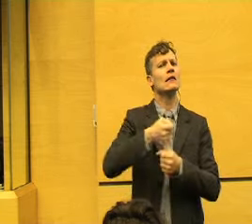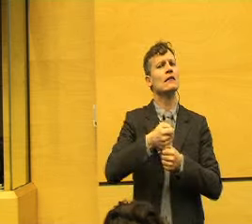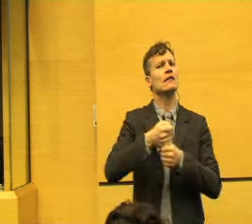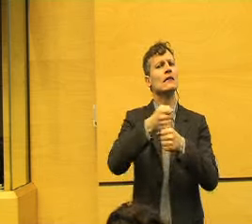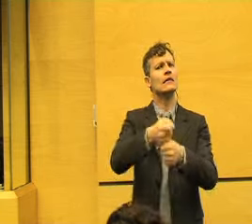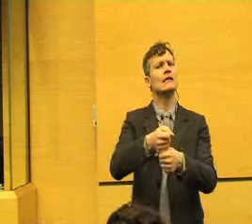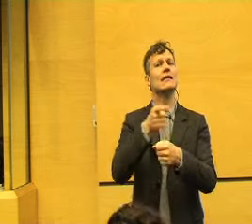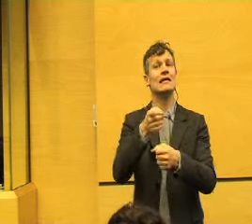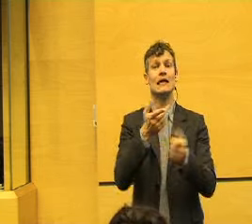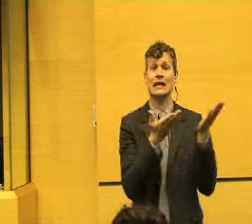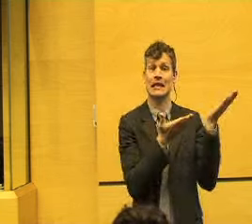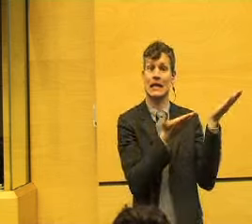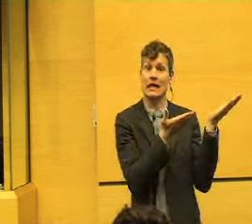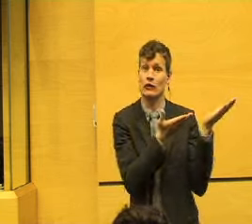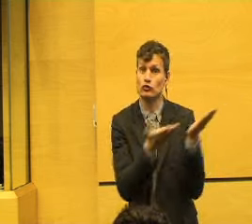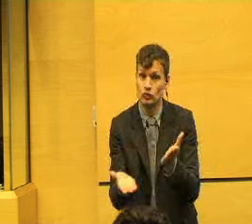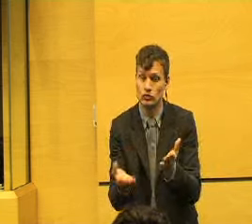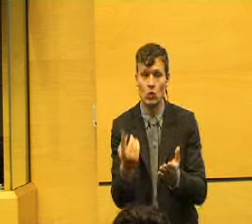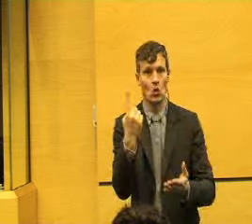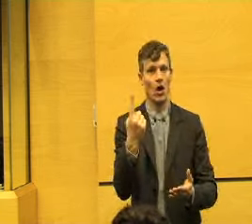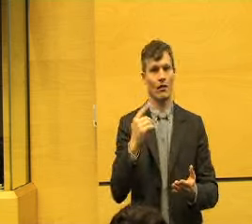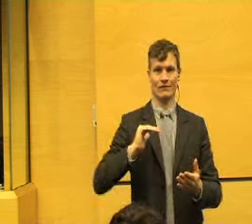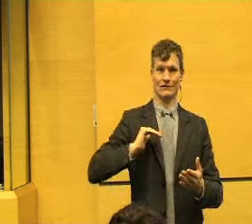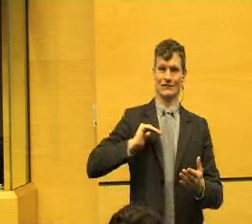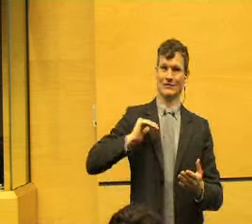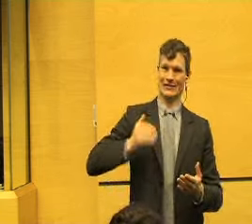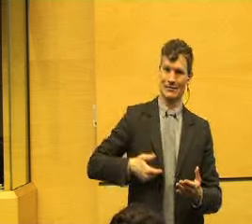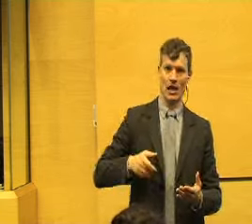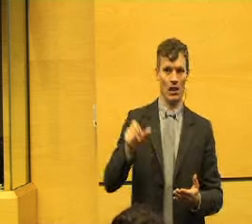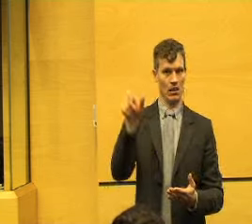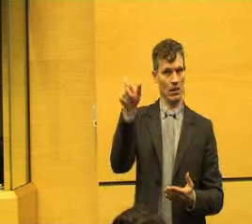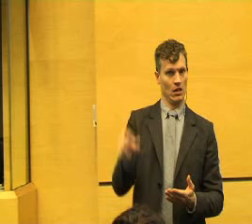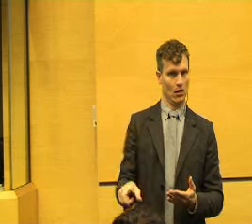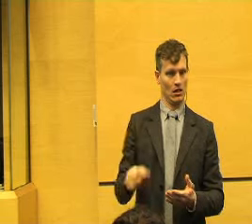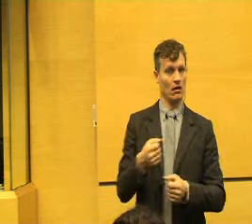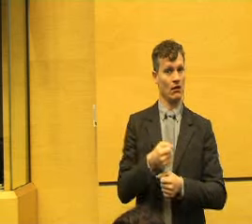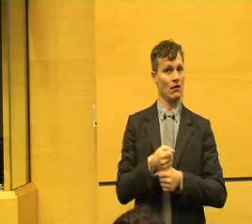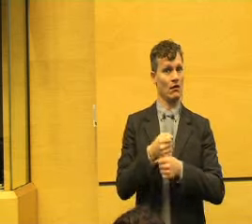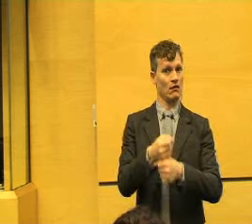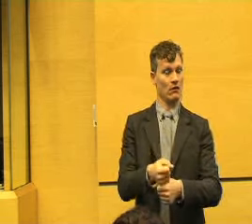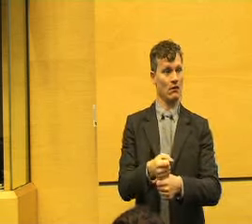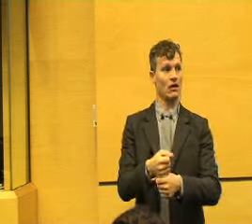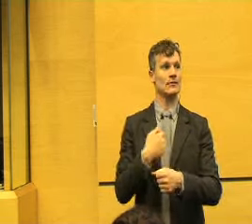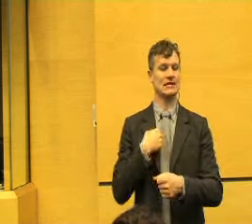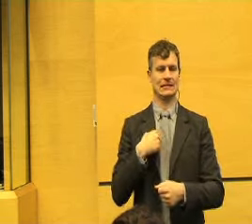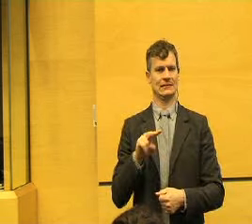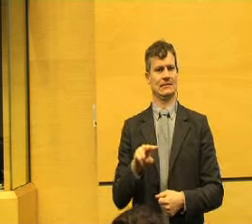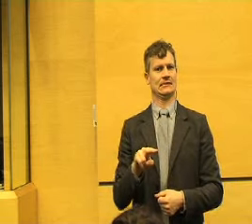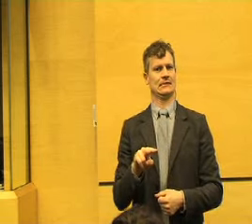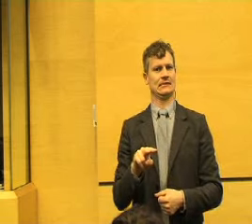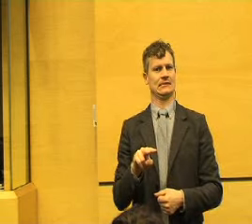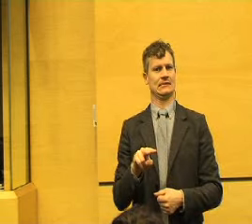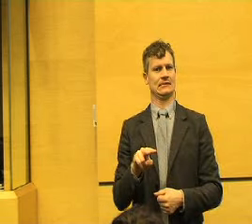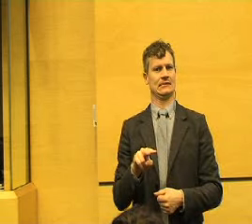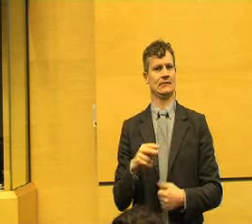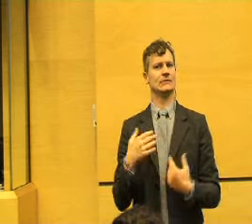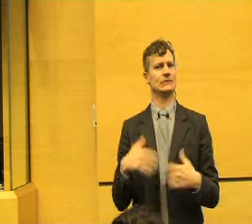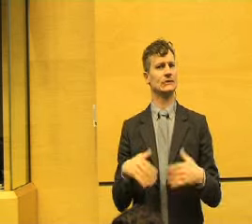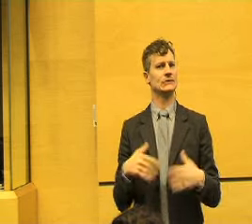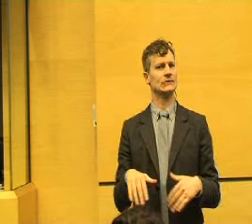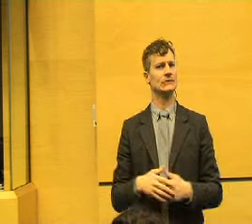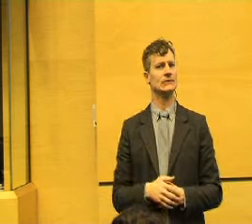of the female disabled members of the delegation, and my irritation was reinforced by a statement by